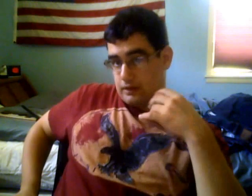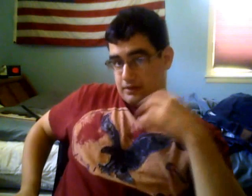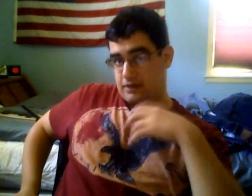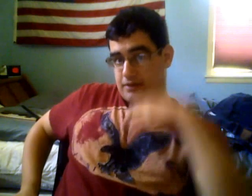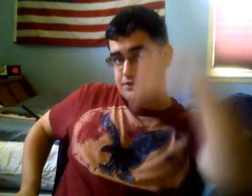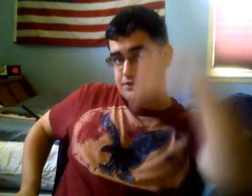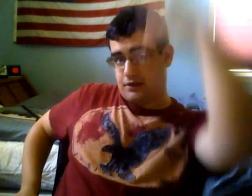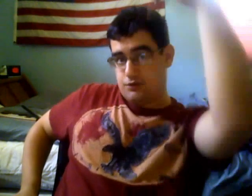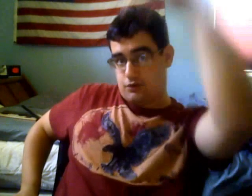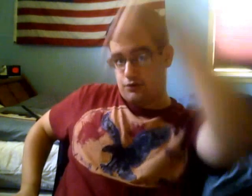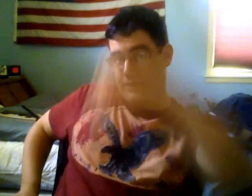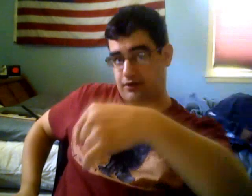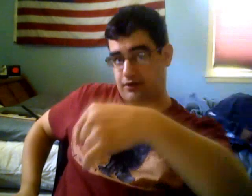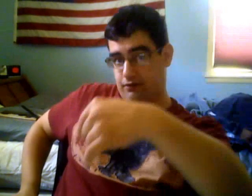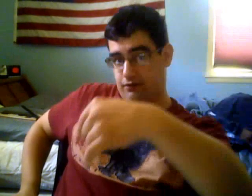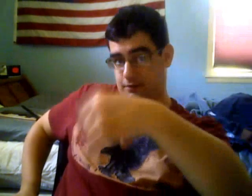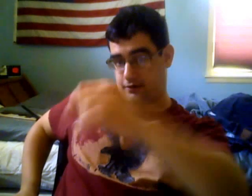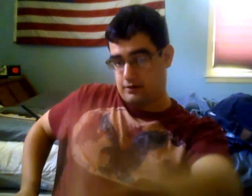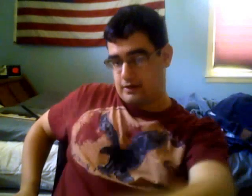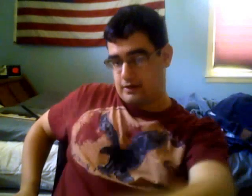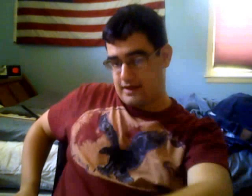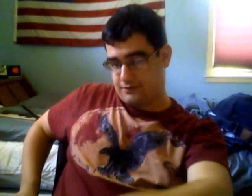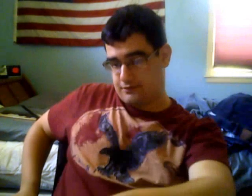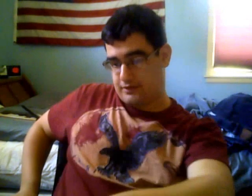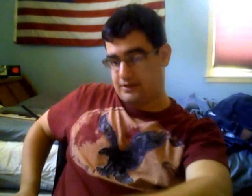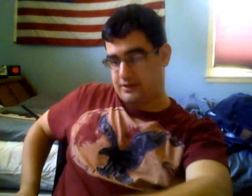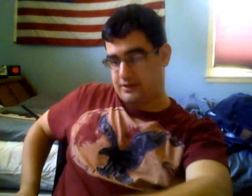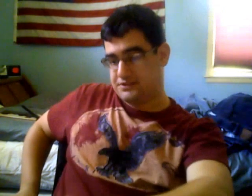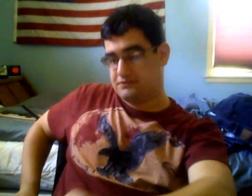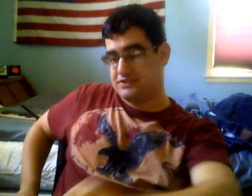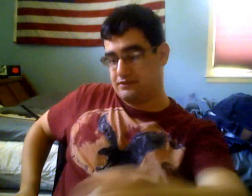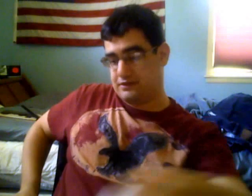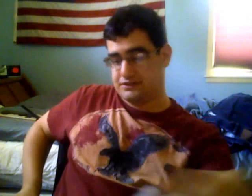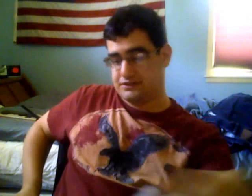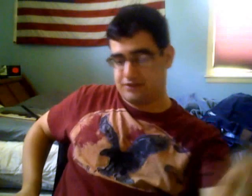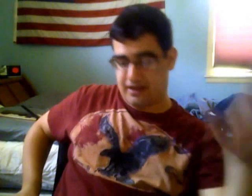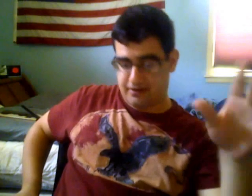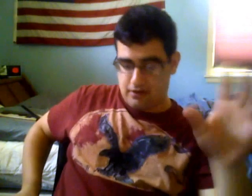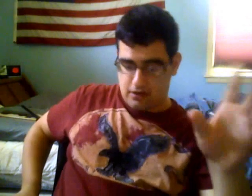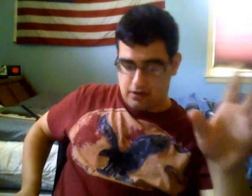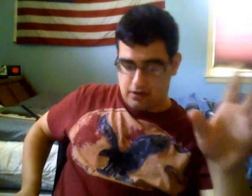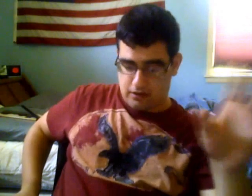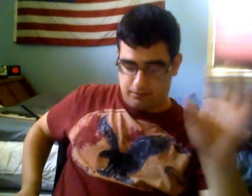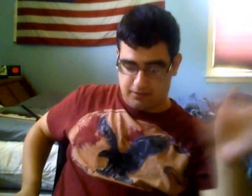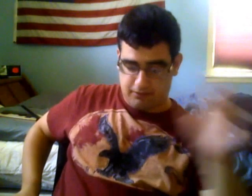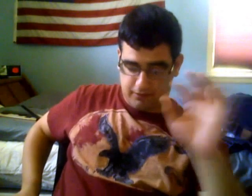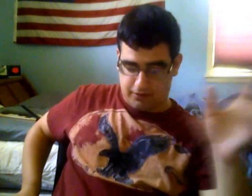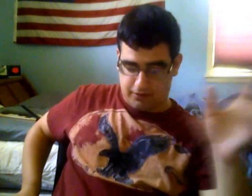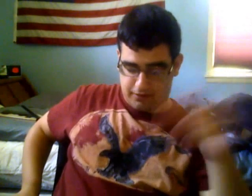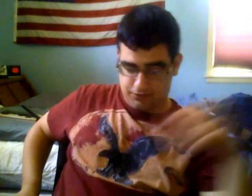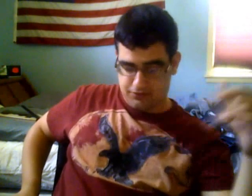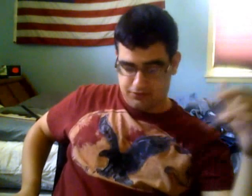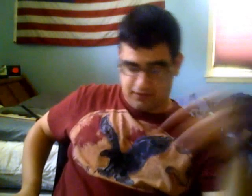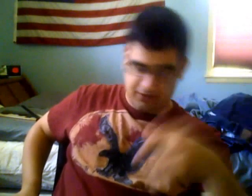he basically goes all downhill from here. After like 1977, 1978, he really goes downhill